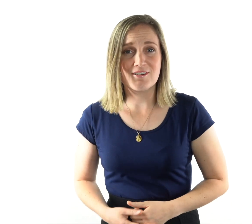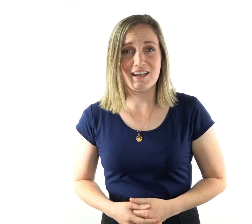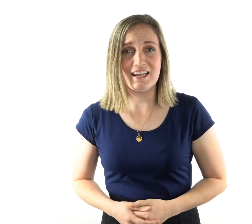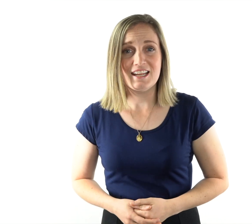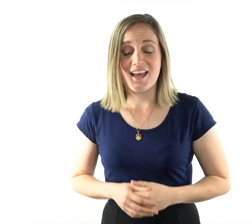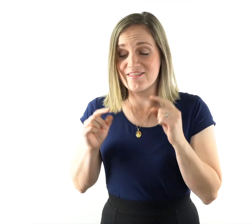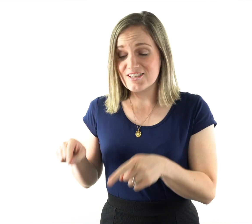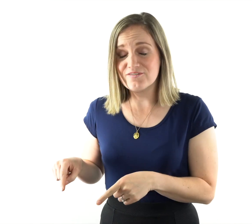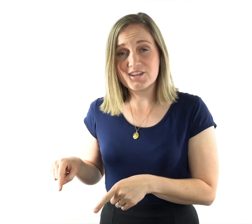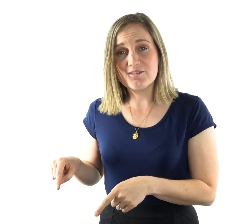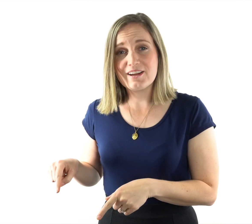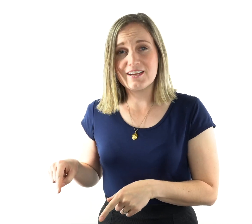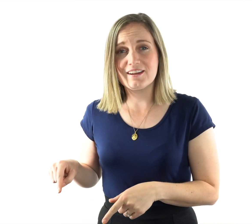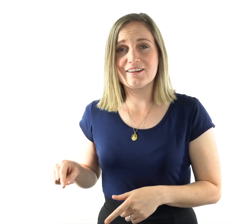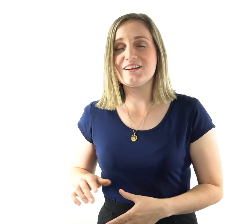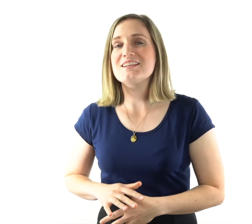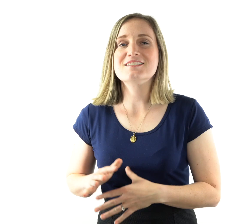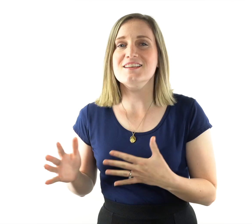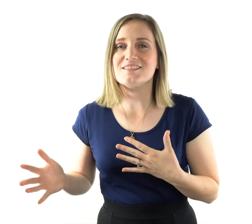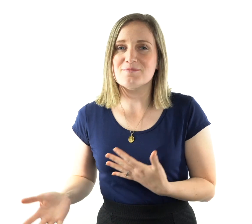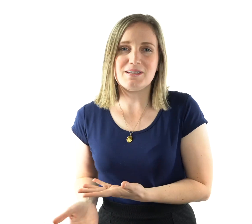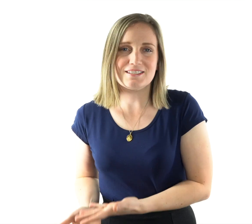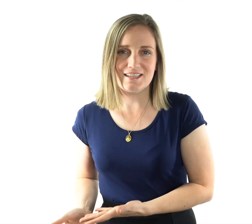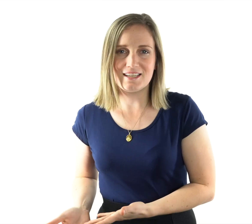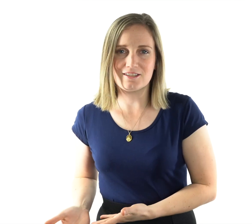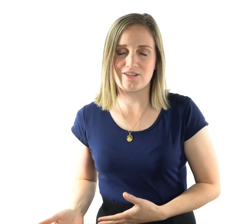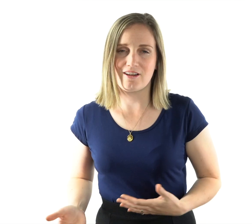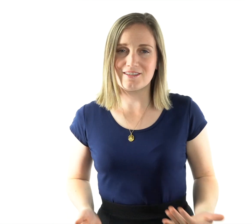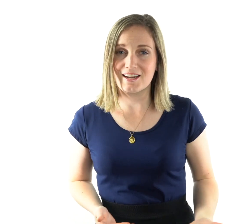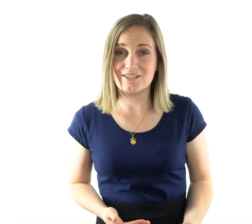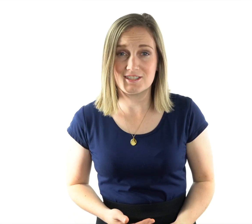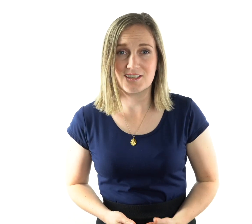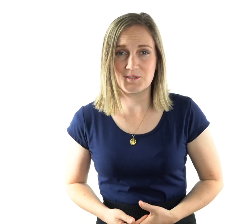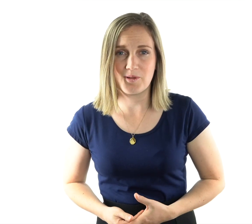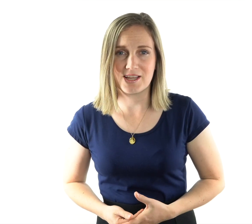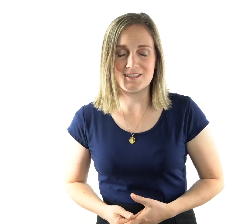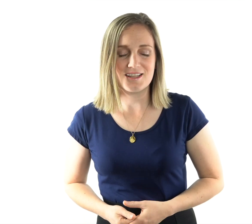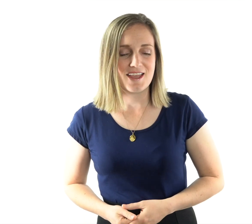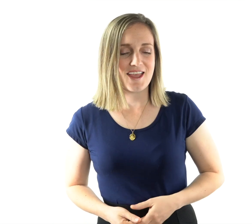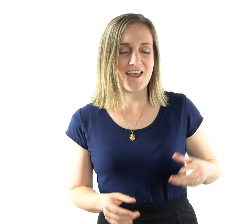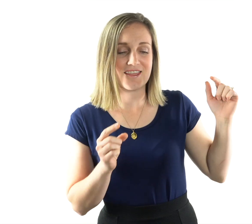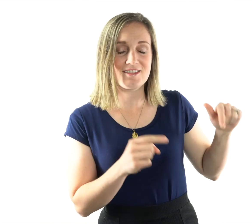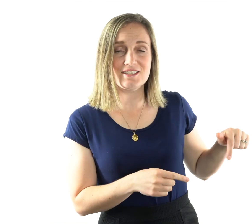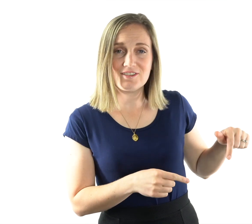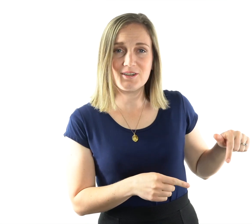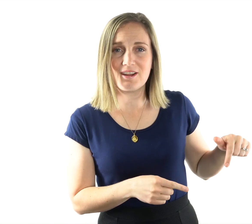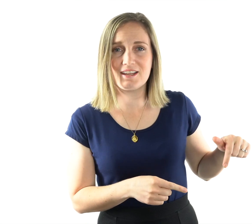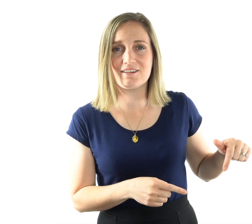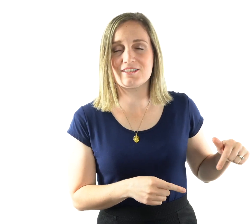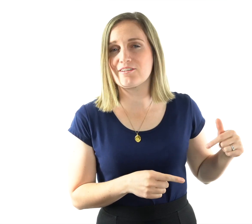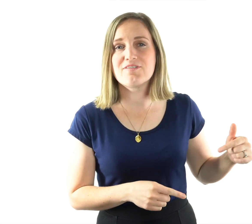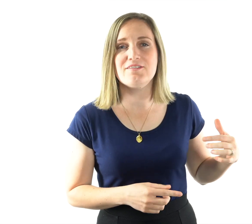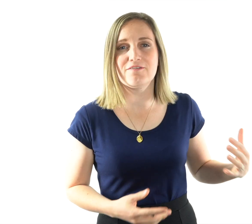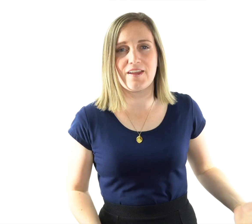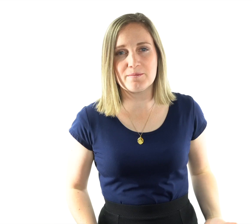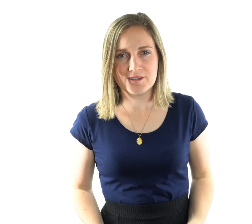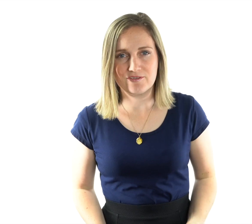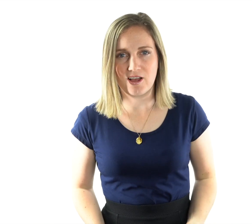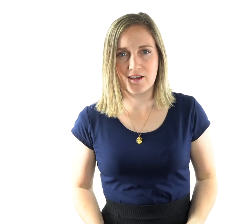already. And this video right here is me singing the song that I just explained. And then this video right here is our fun family vlog